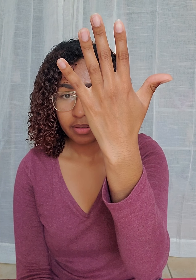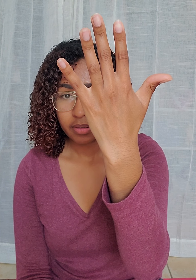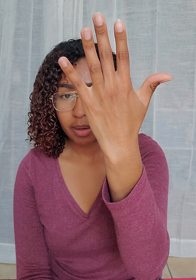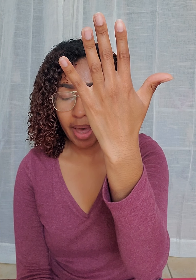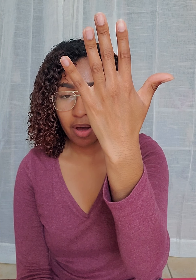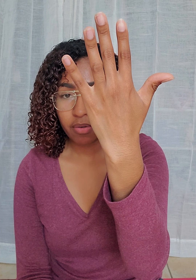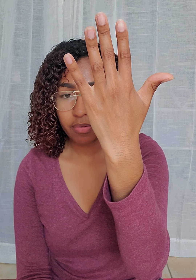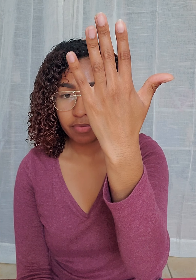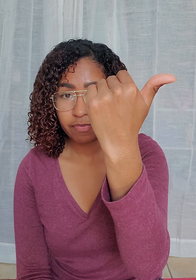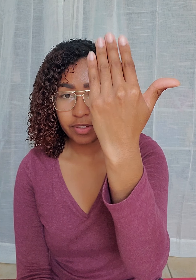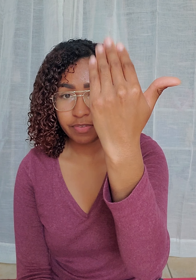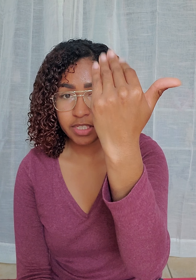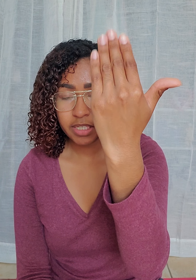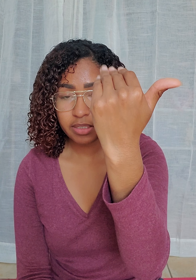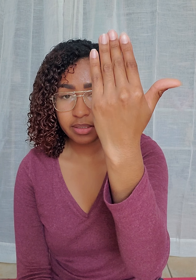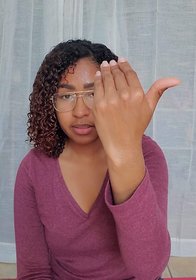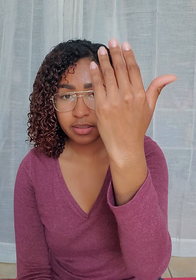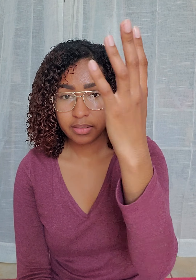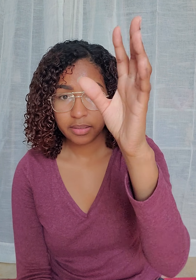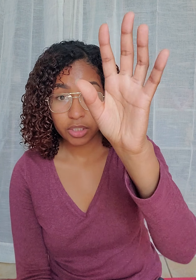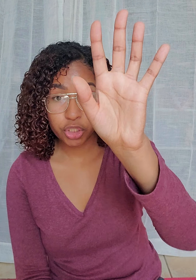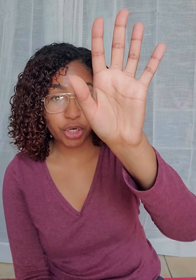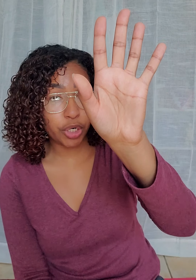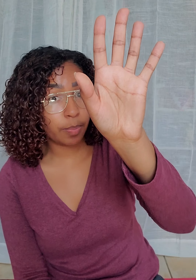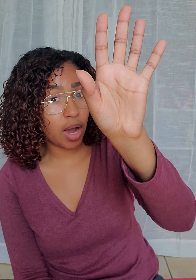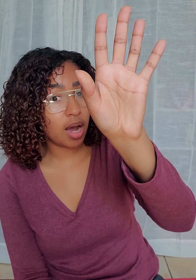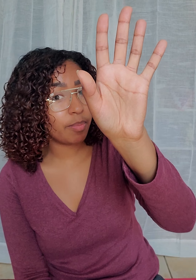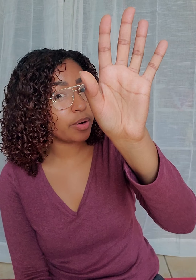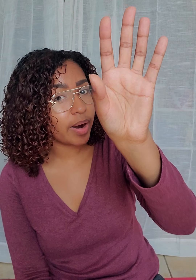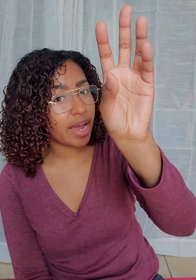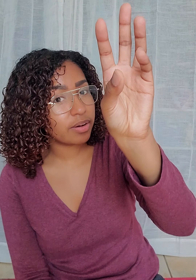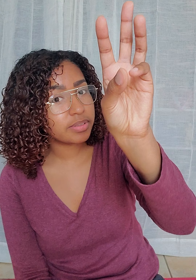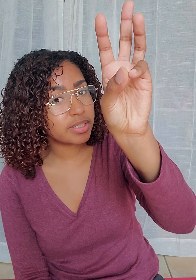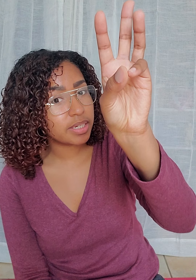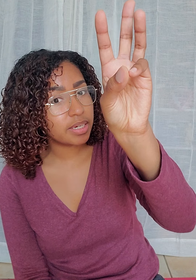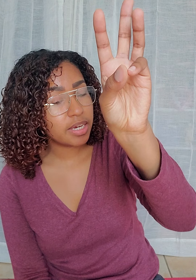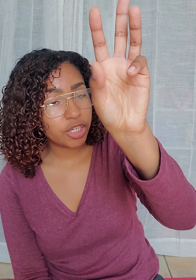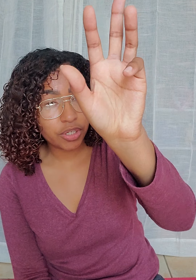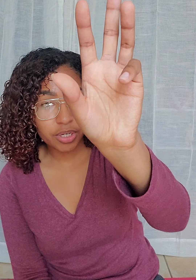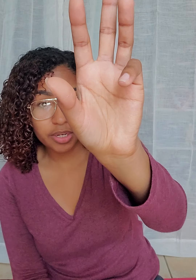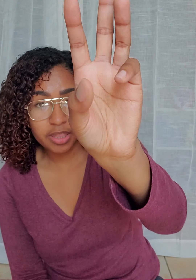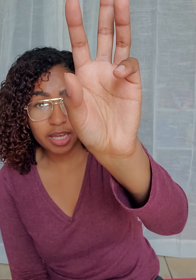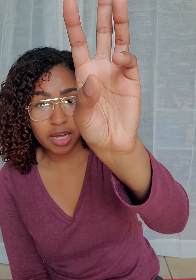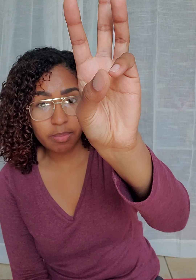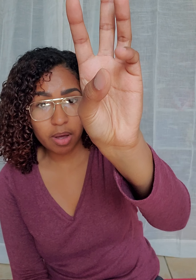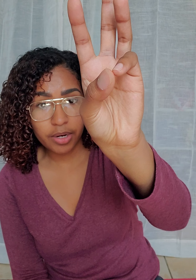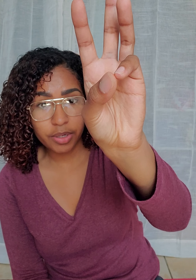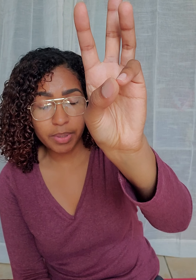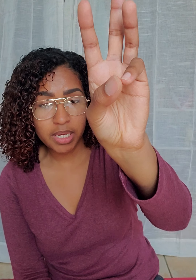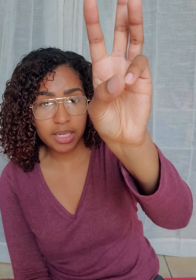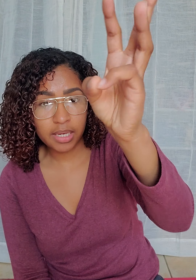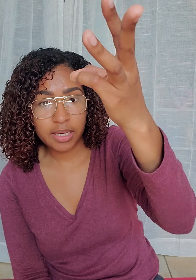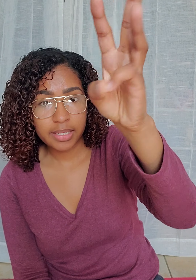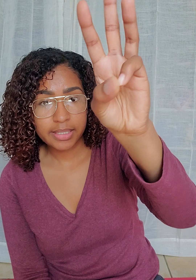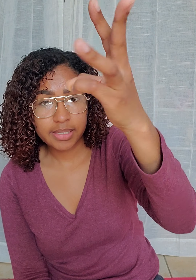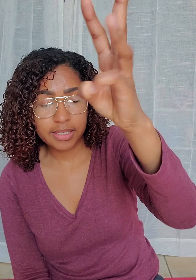thumb out, 15, turn your palm around, your thumb on your pinky,